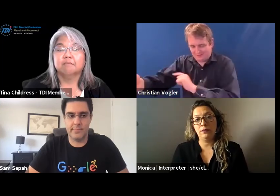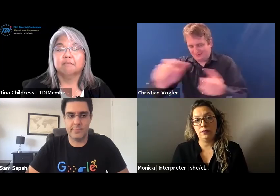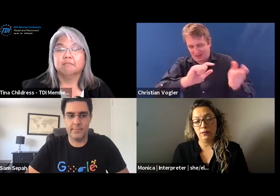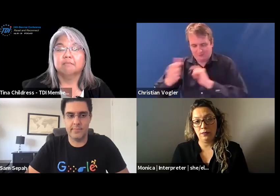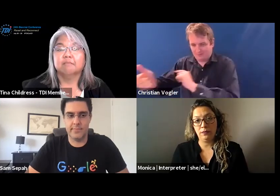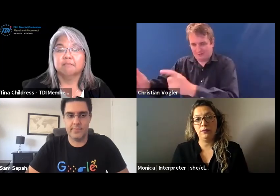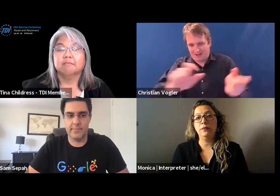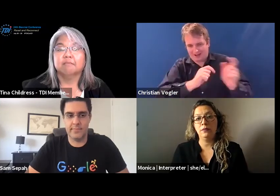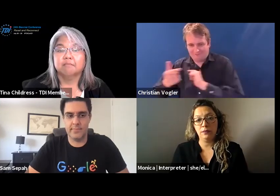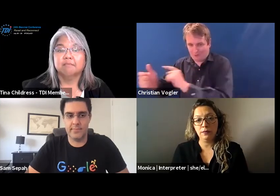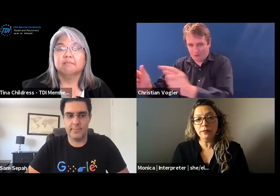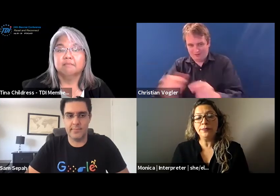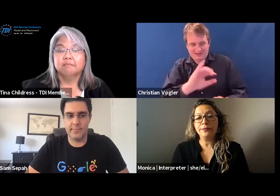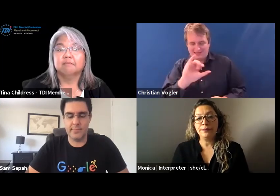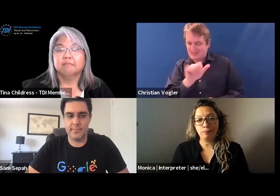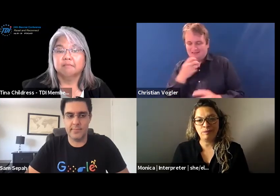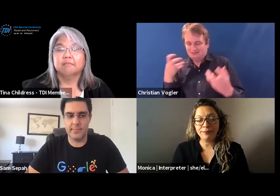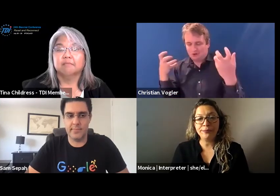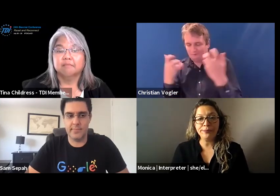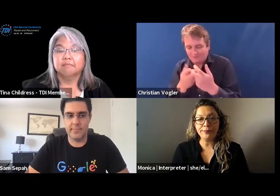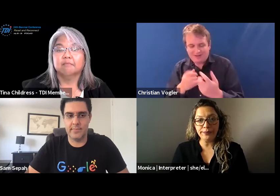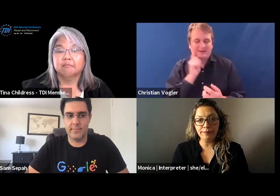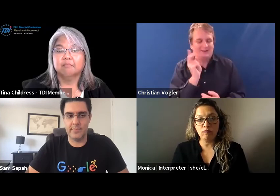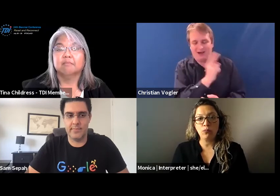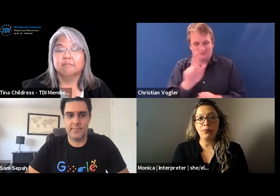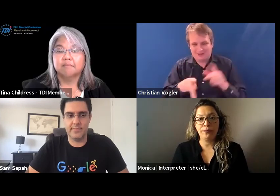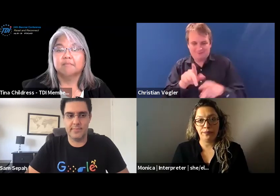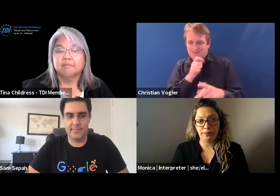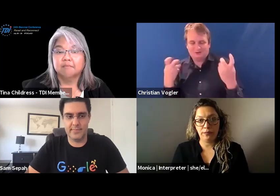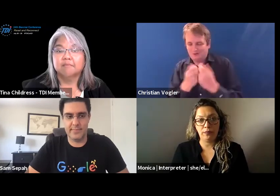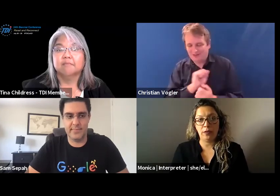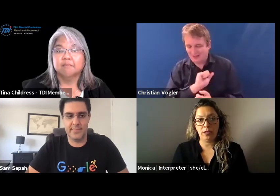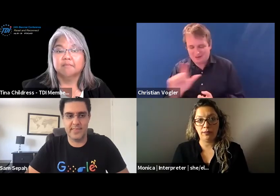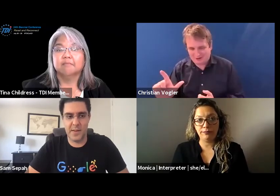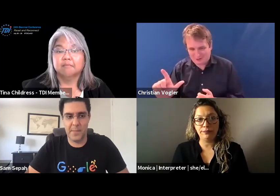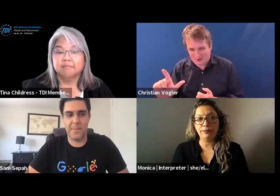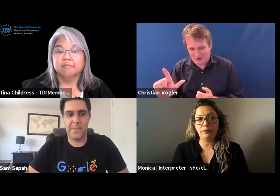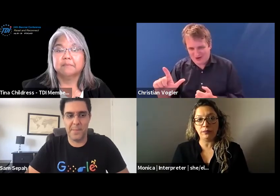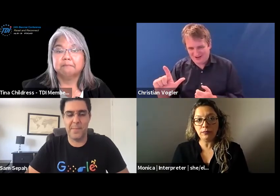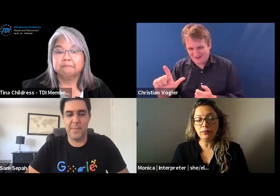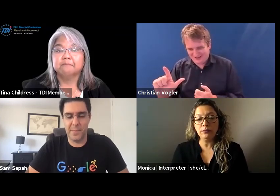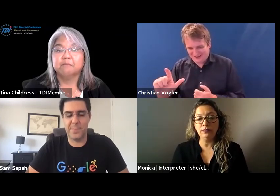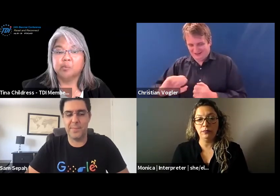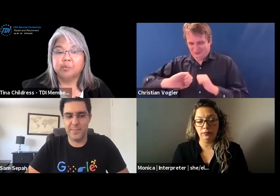dynamics on how we communicate back and forth doesn't match hard of hearing people at all.